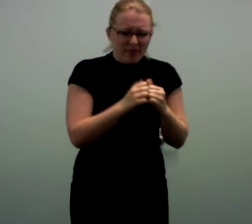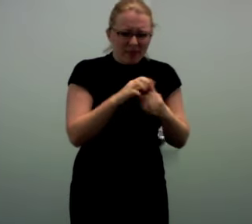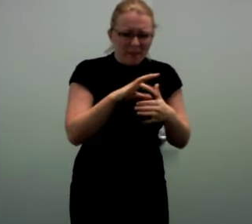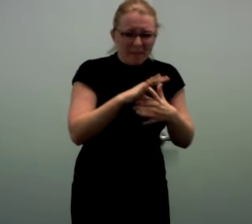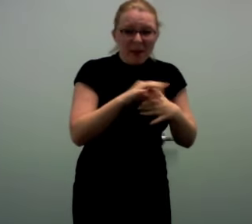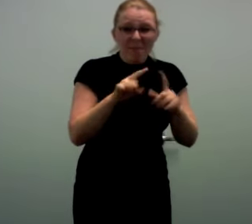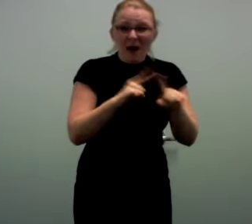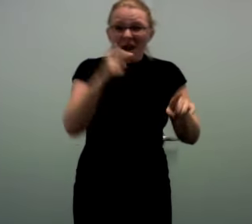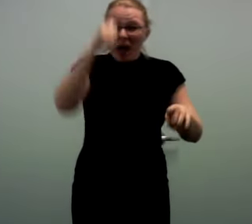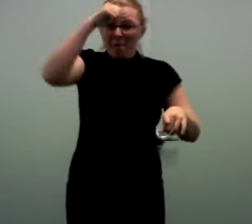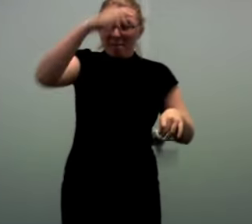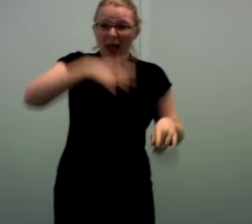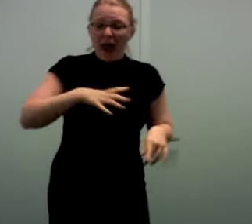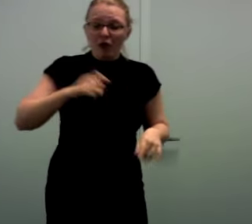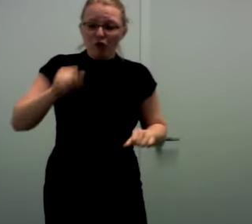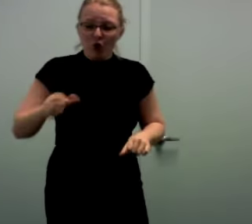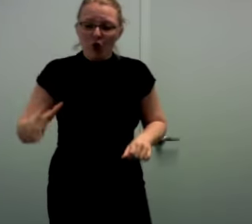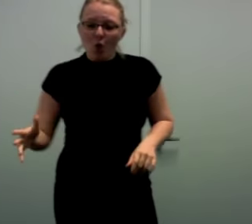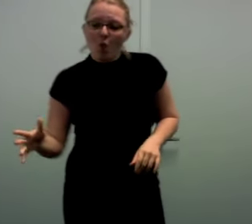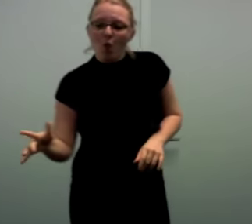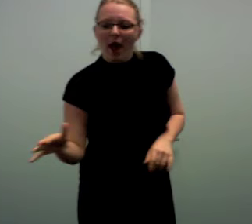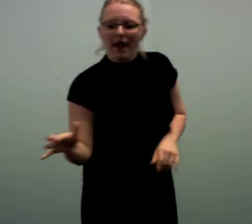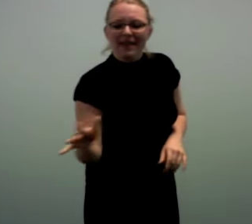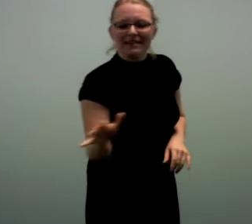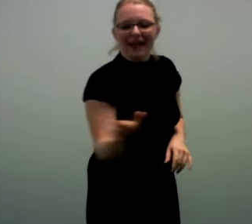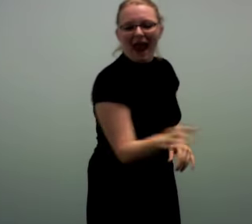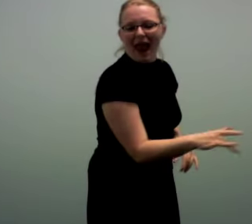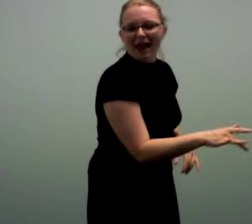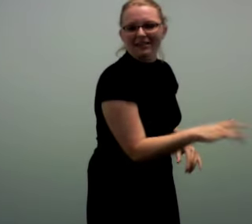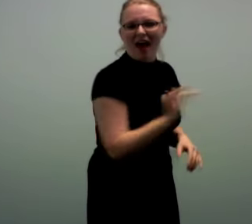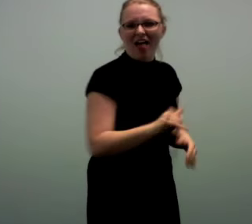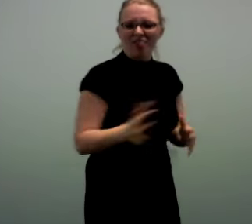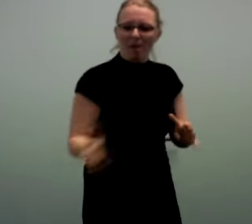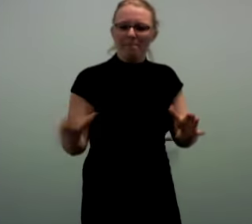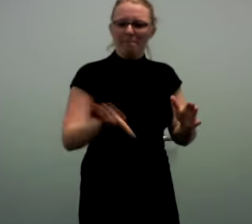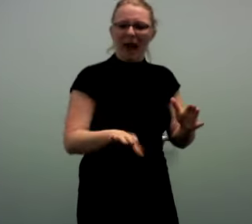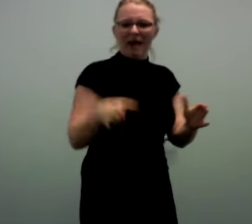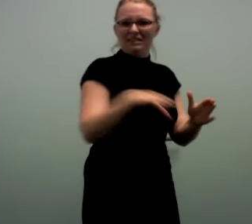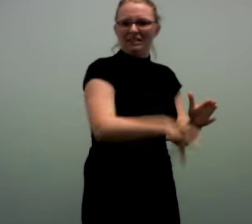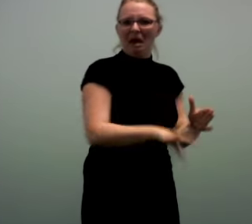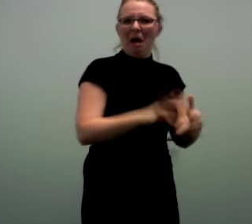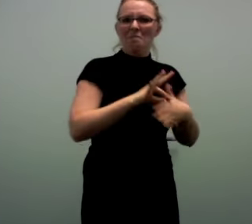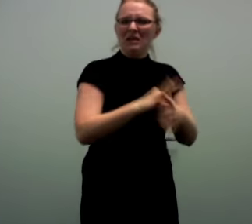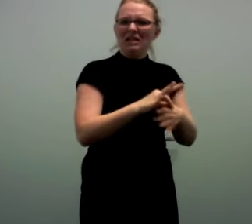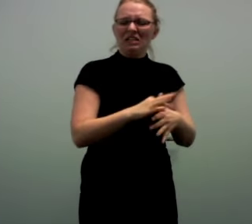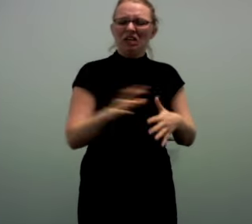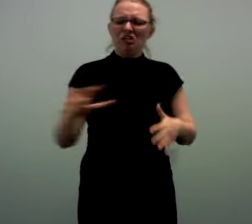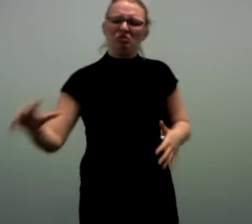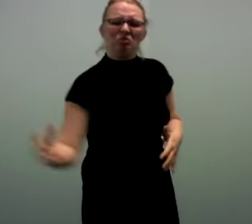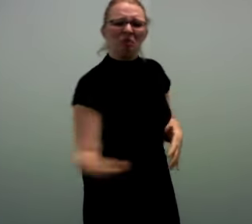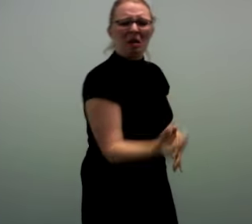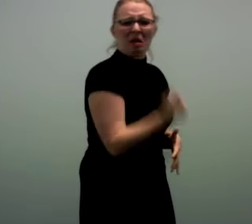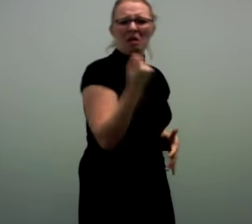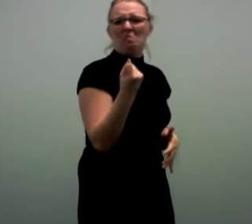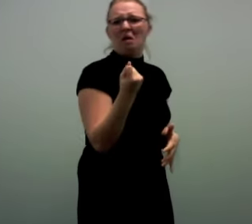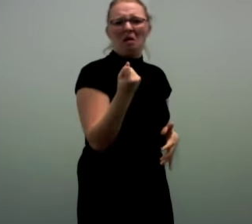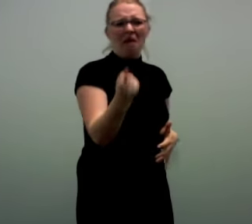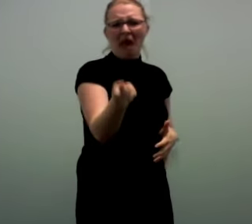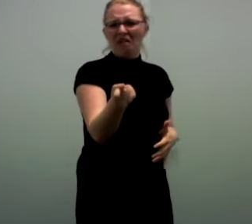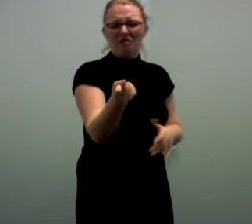his hand over these piles of meat and sweep off handfuls of dried dung